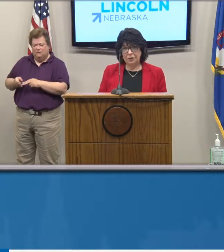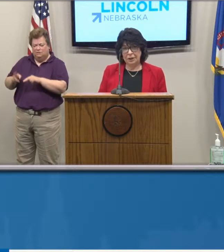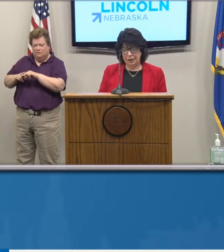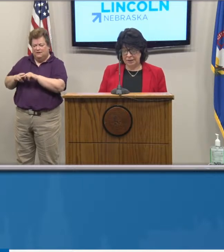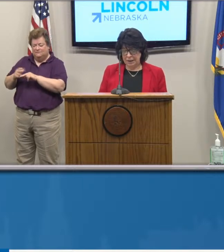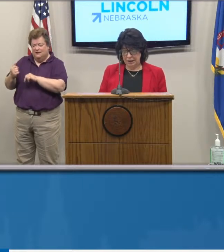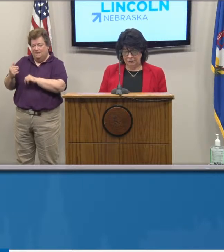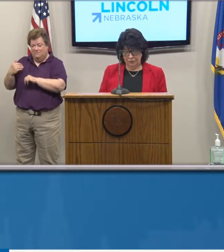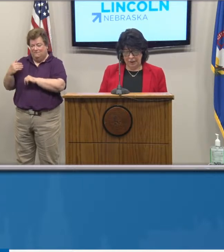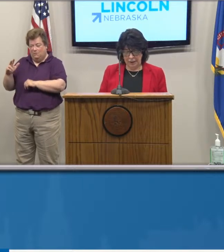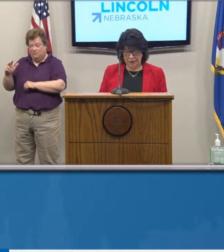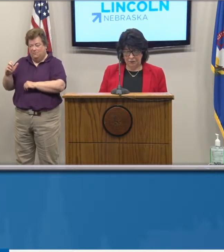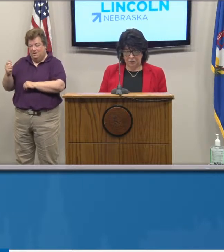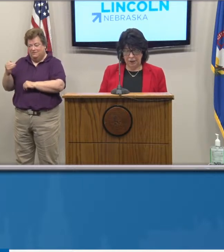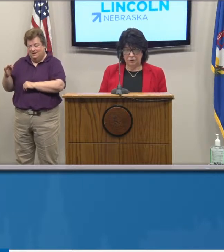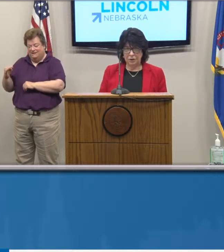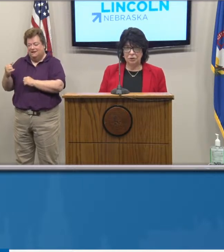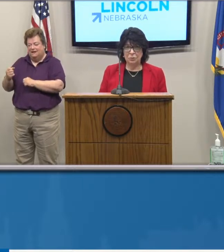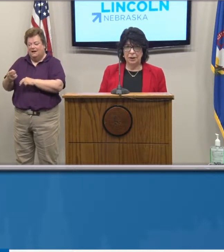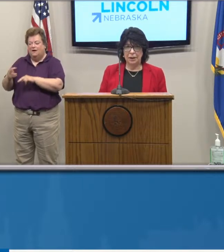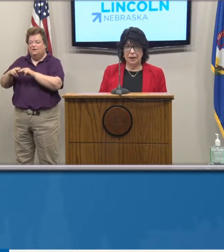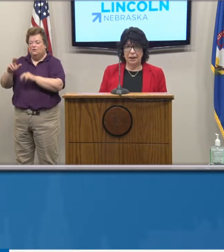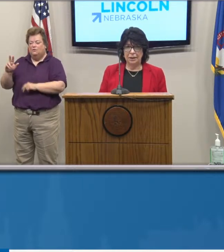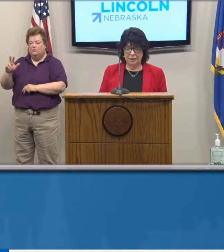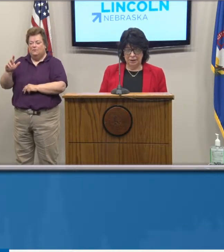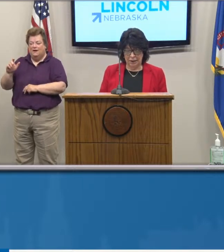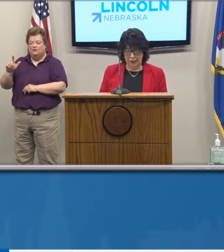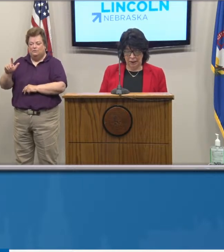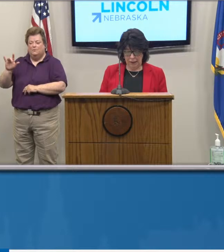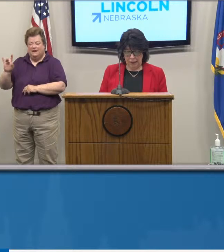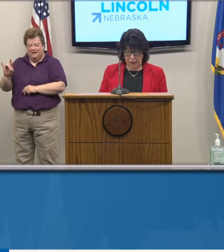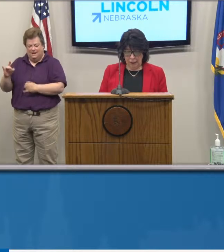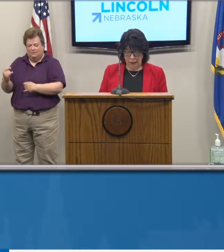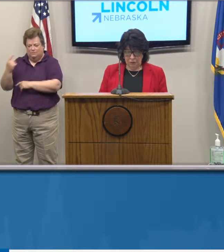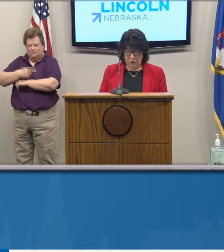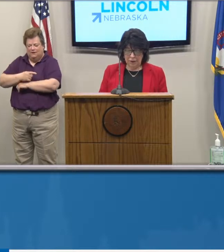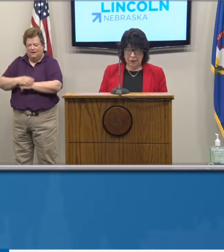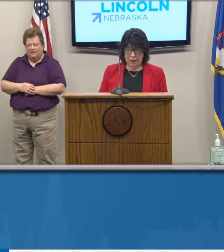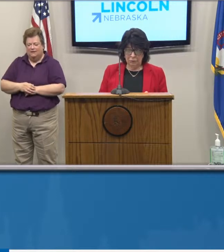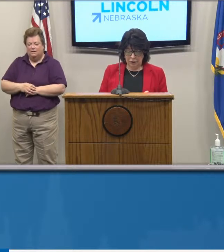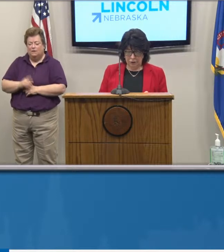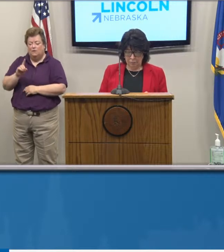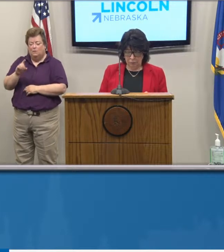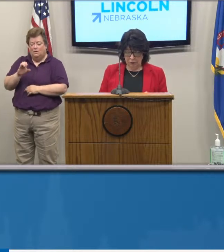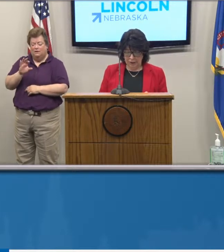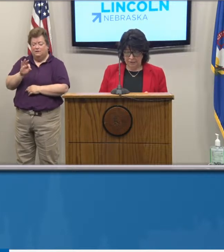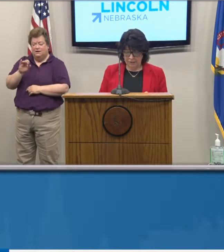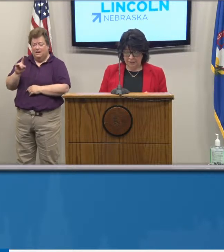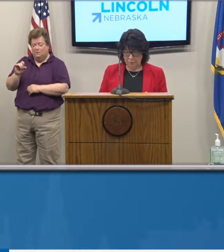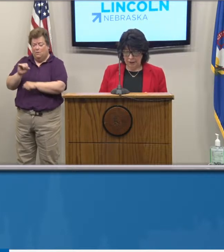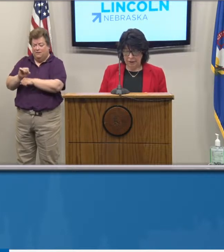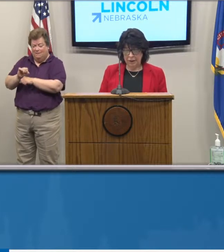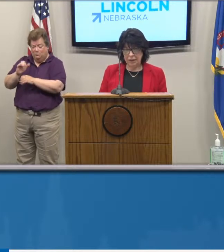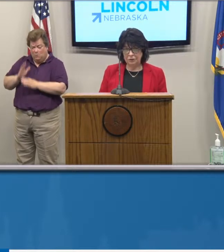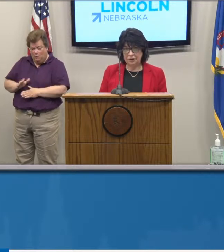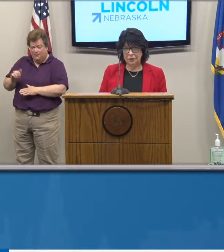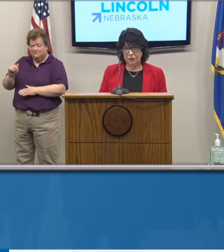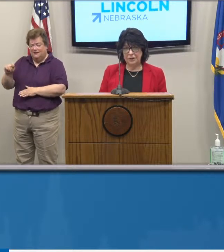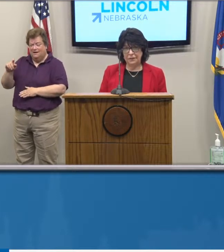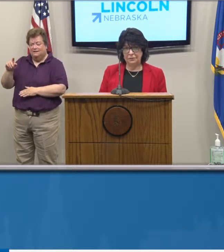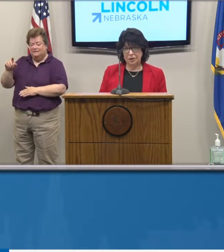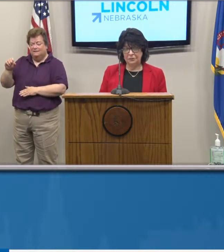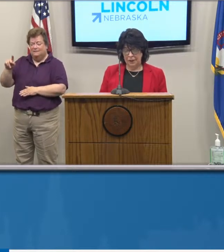processing facilities. The number of Lancaster County residents who are positive cases related to the Smithfield plant in